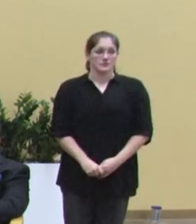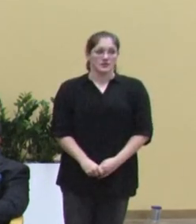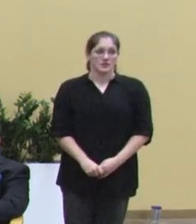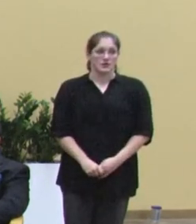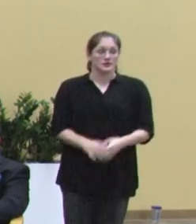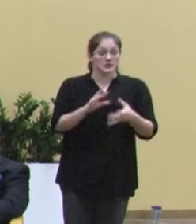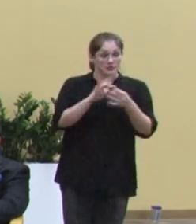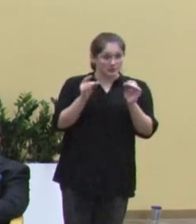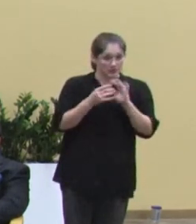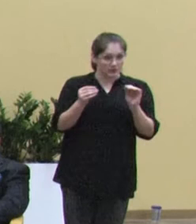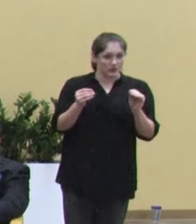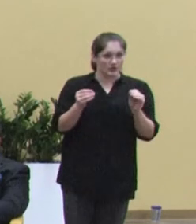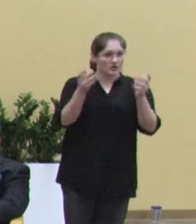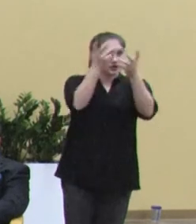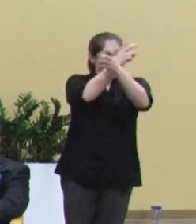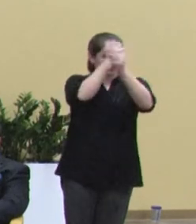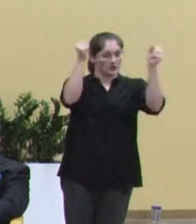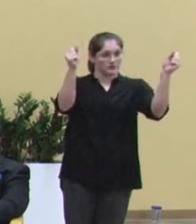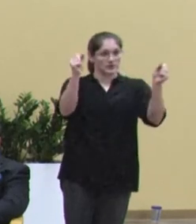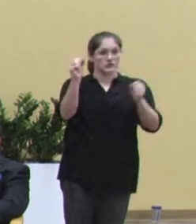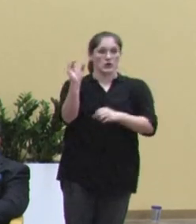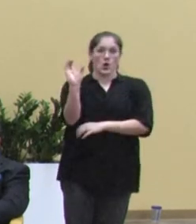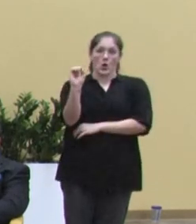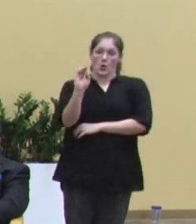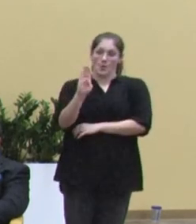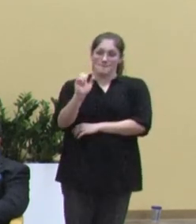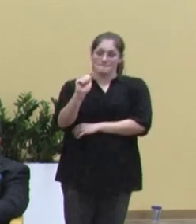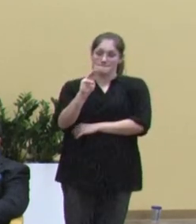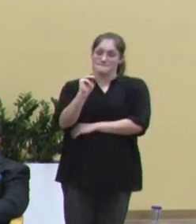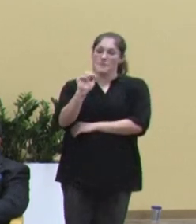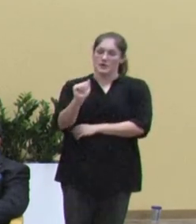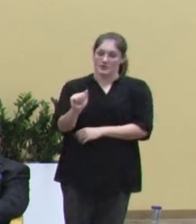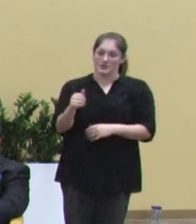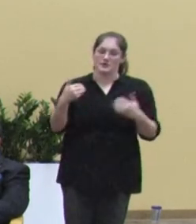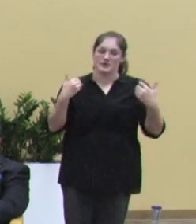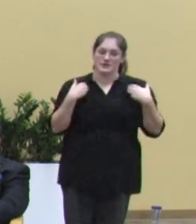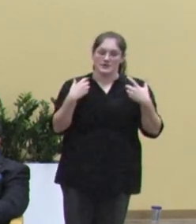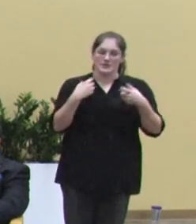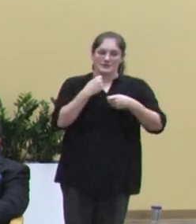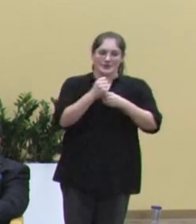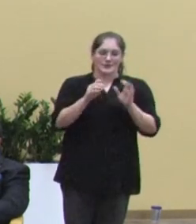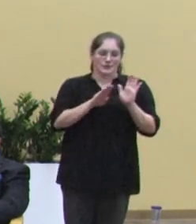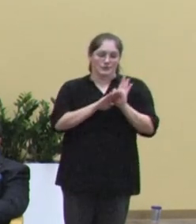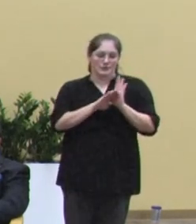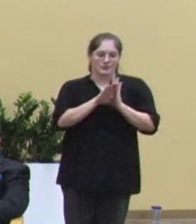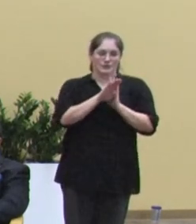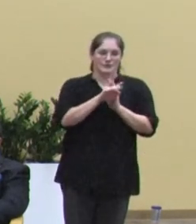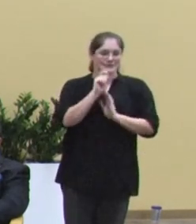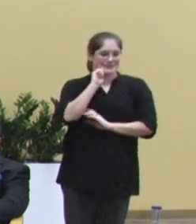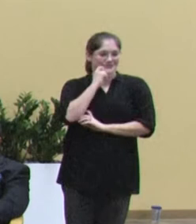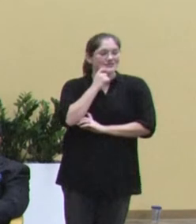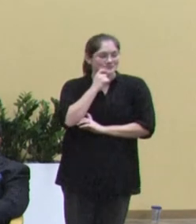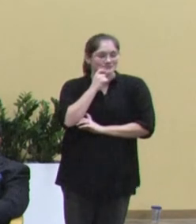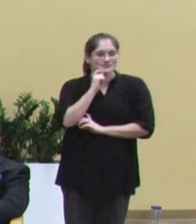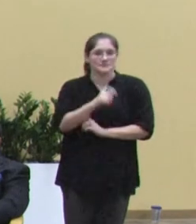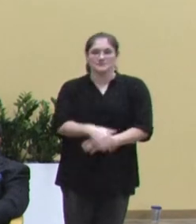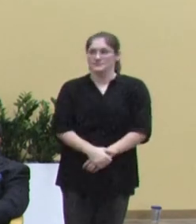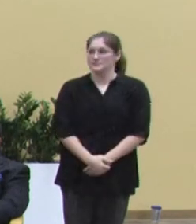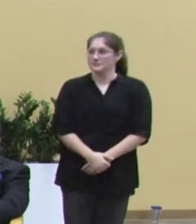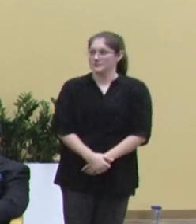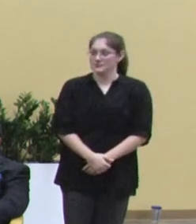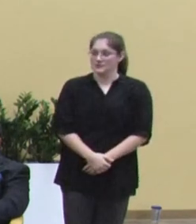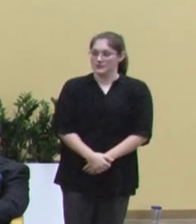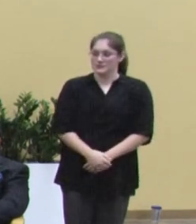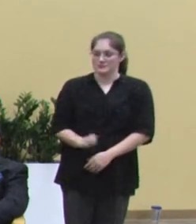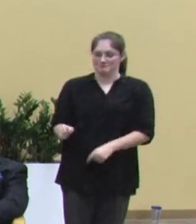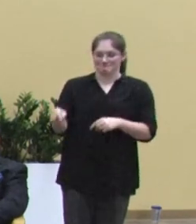that President Obama, you know, has made some cool advances. You know, let me go back down to